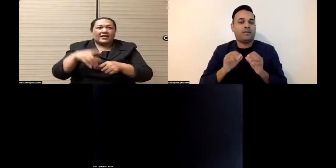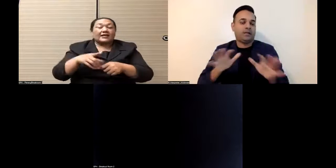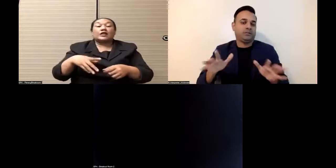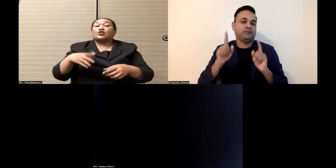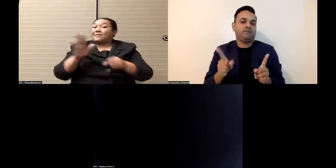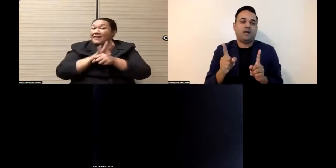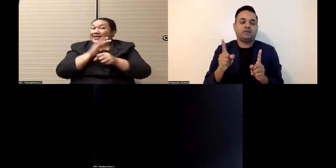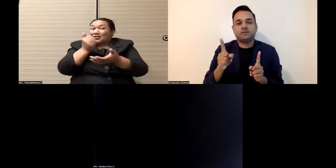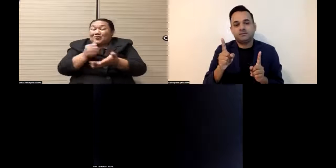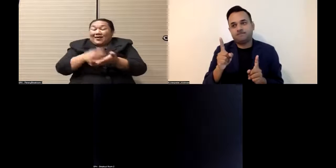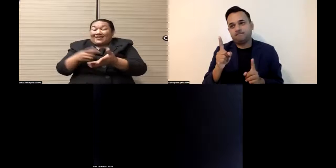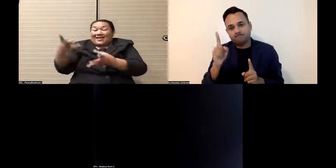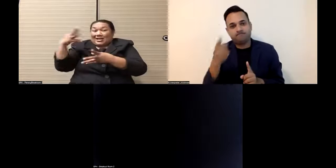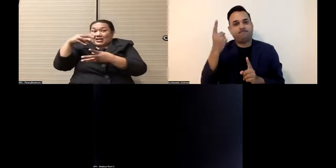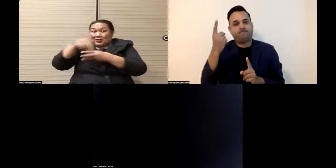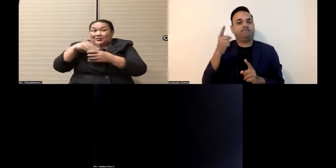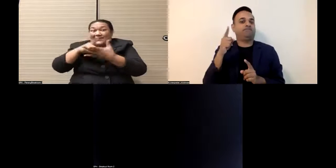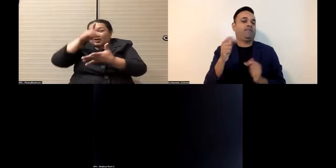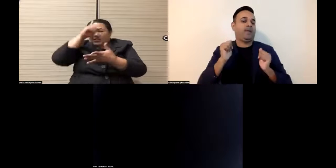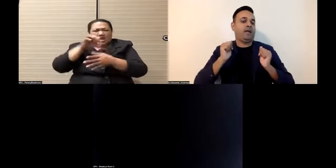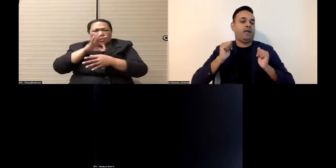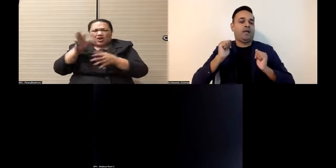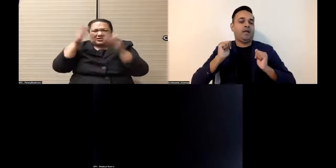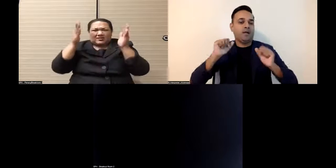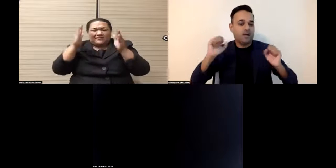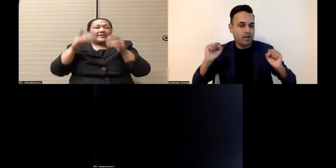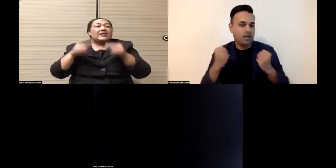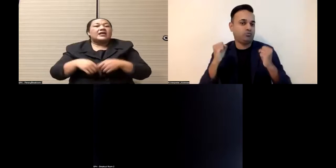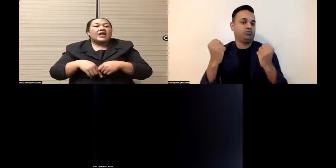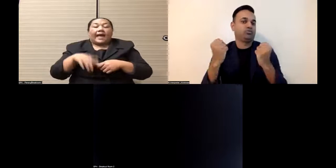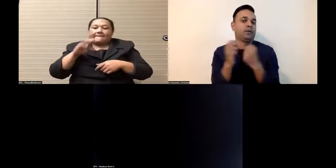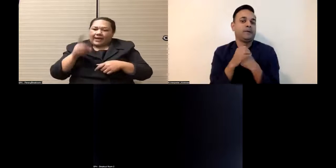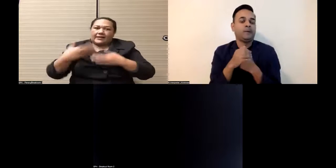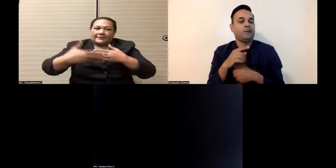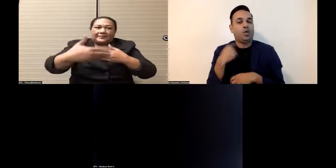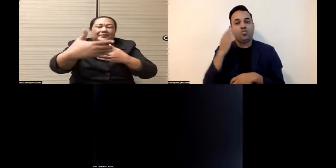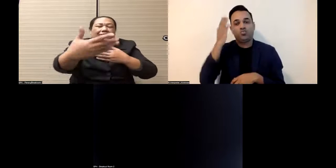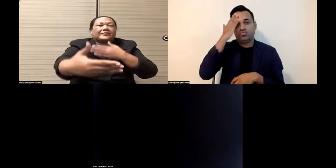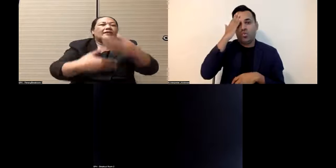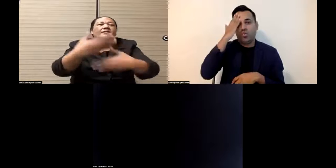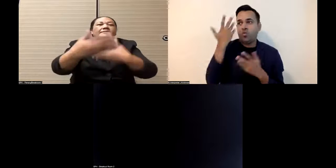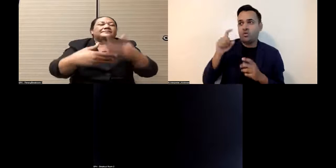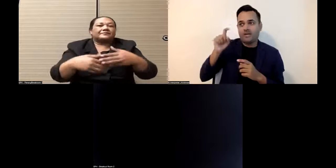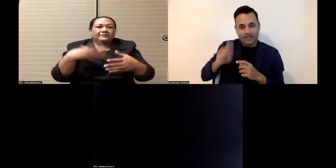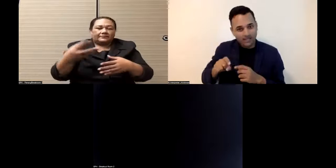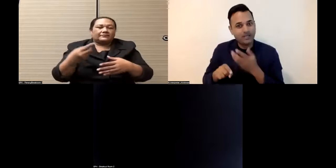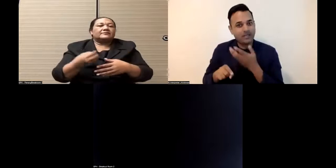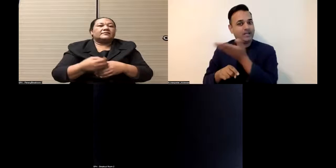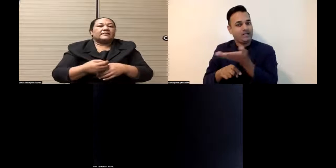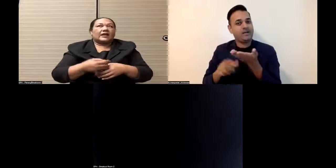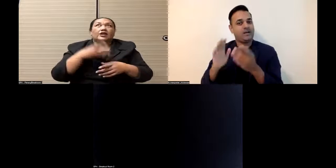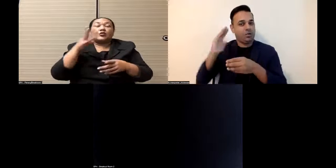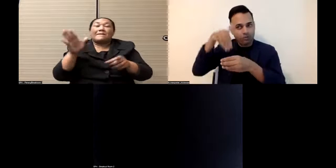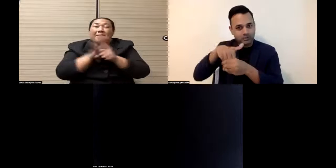is reached or a particular milestone in formal education is reached, but rather extends across the lifetime of individuals